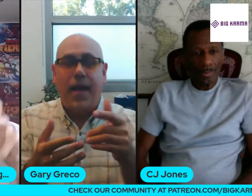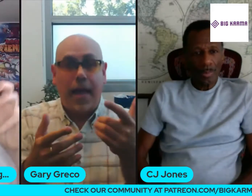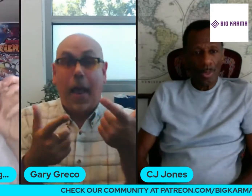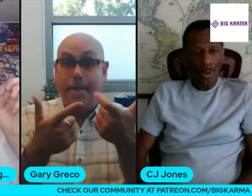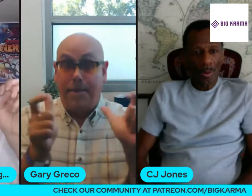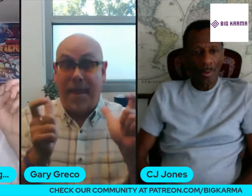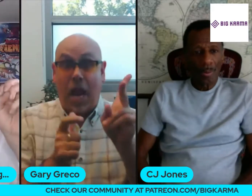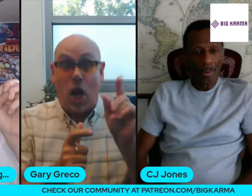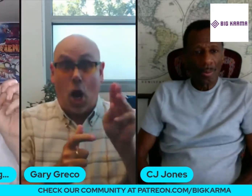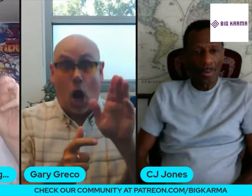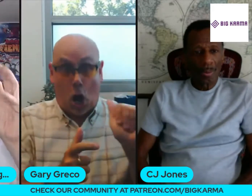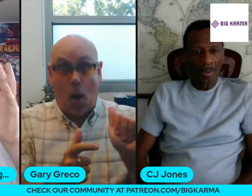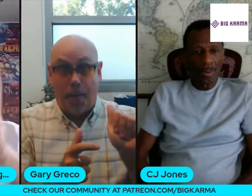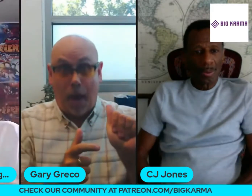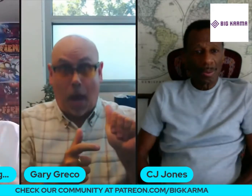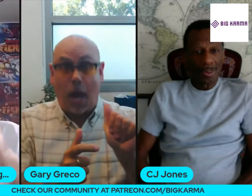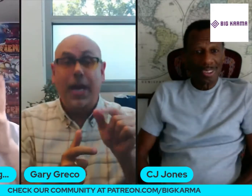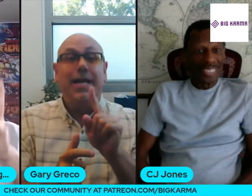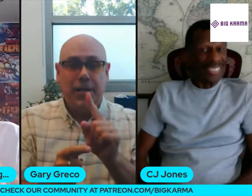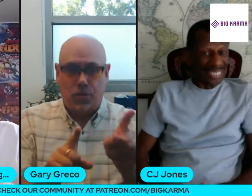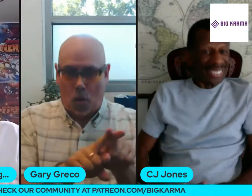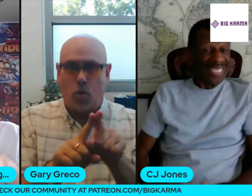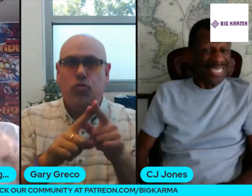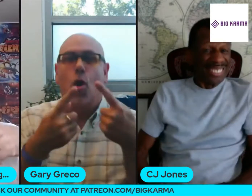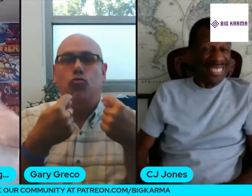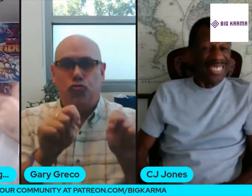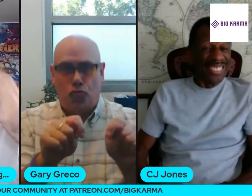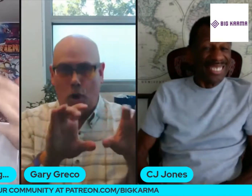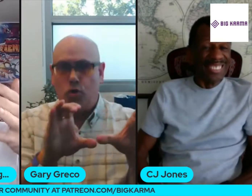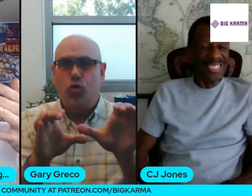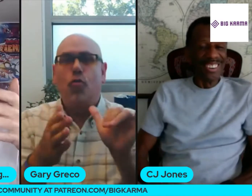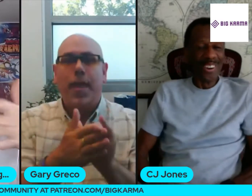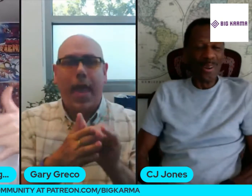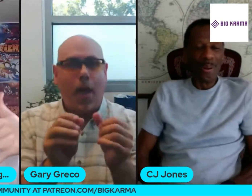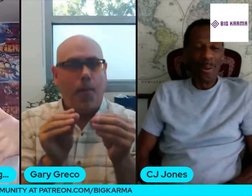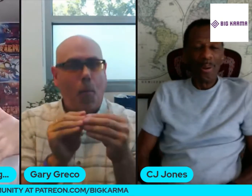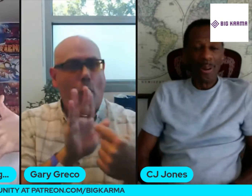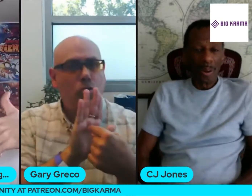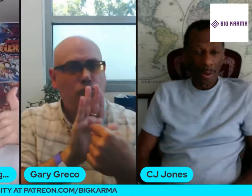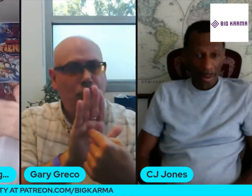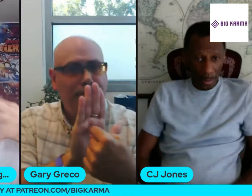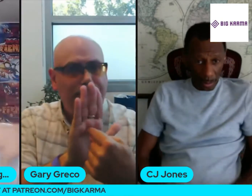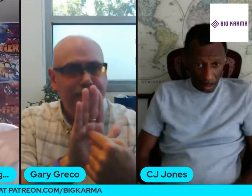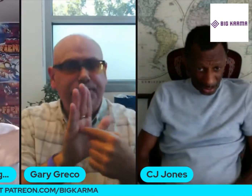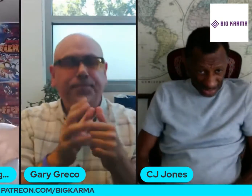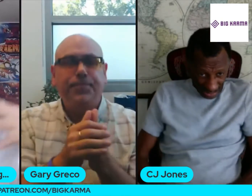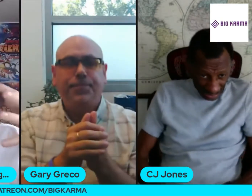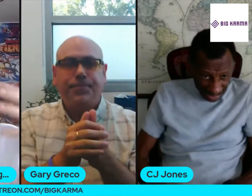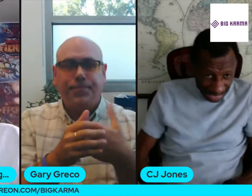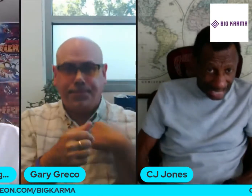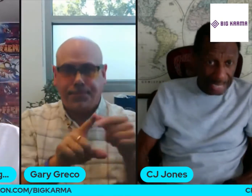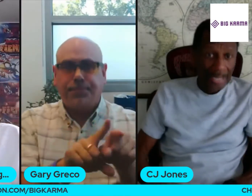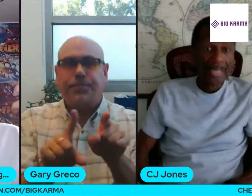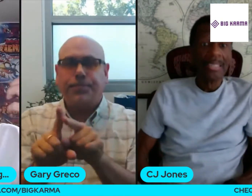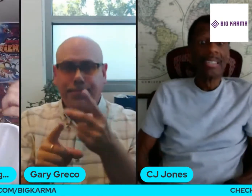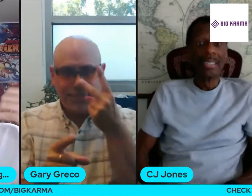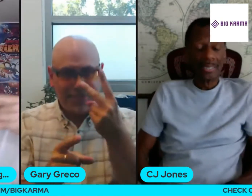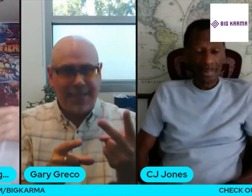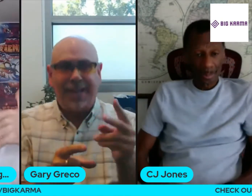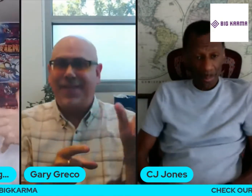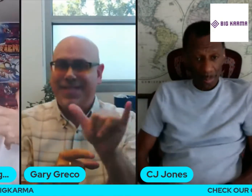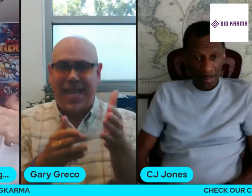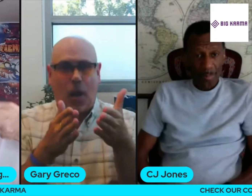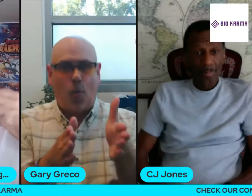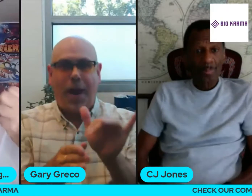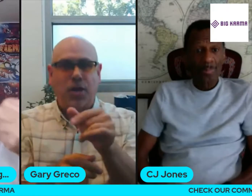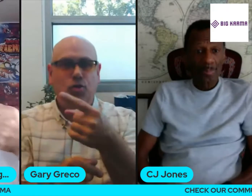bit in disability representation in gaming. And I also see it the same way.